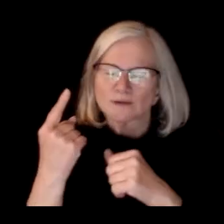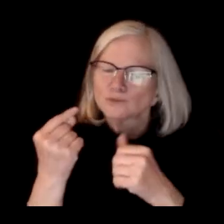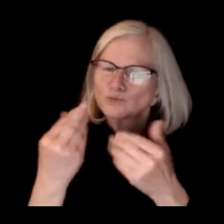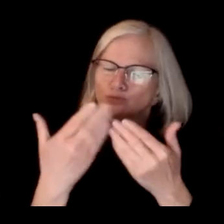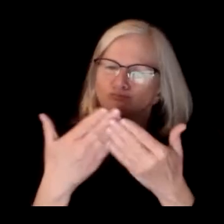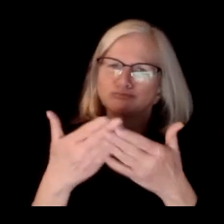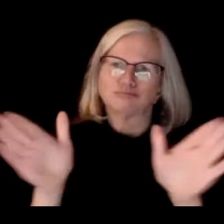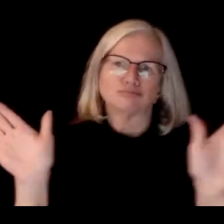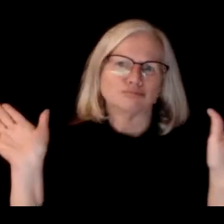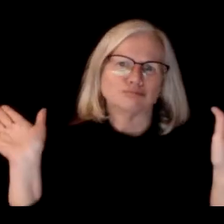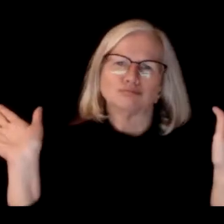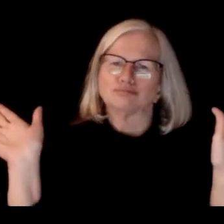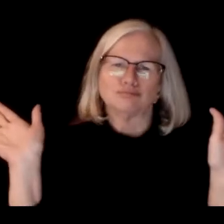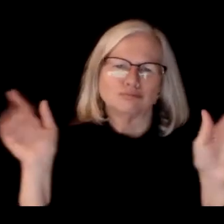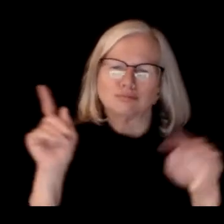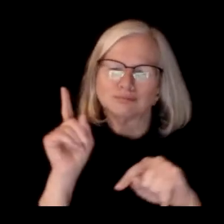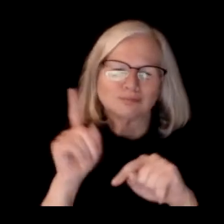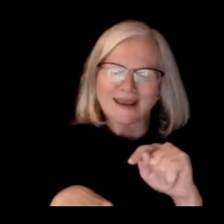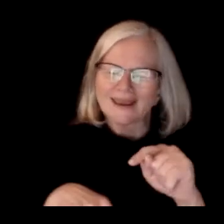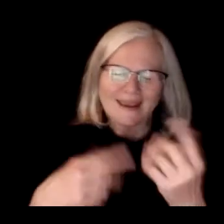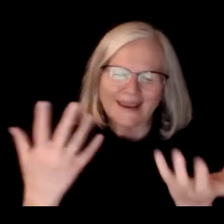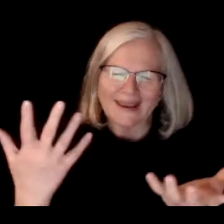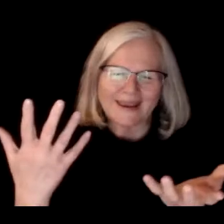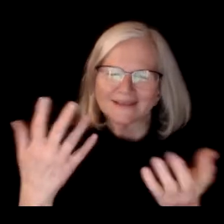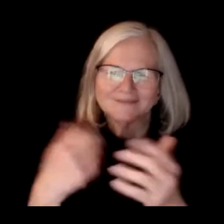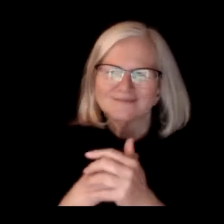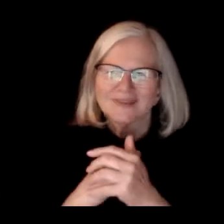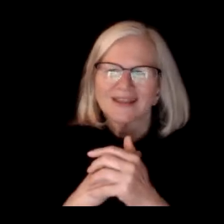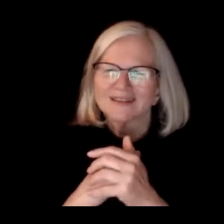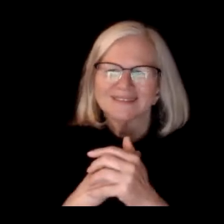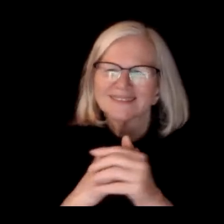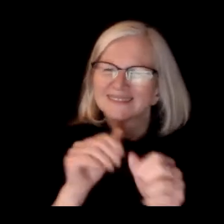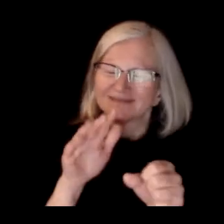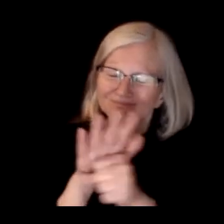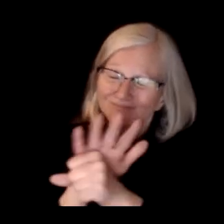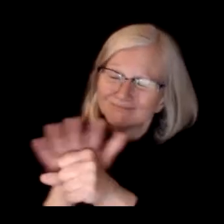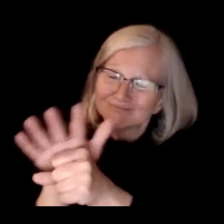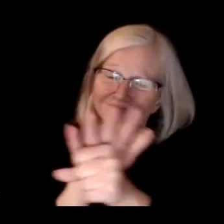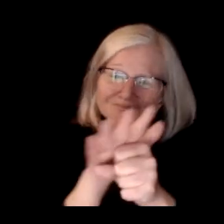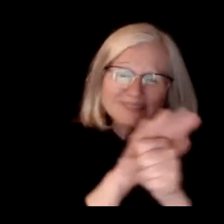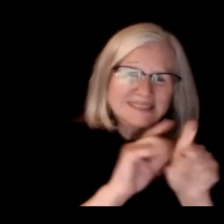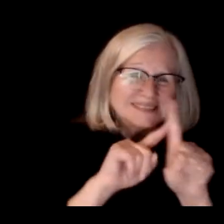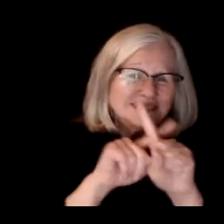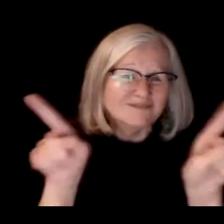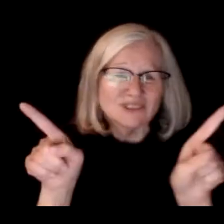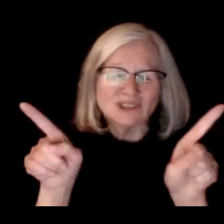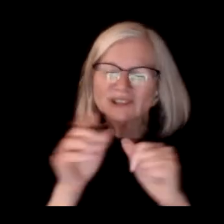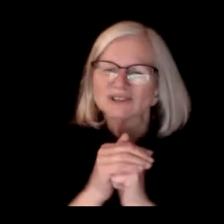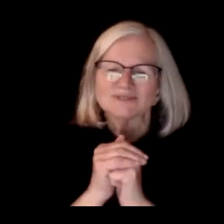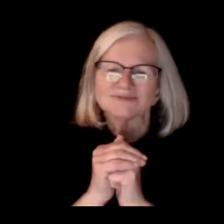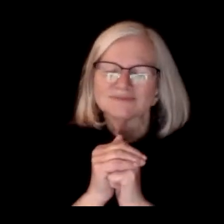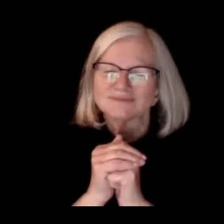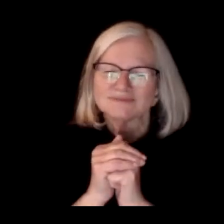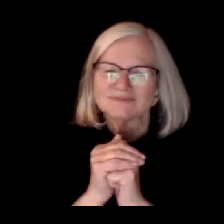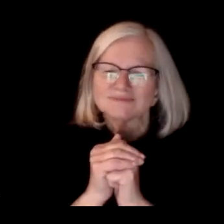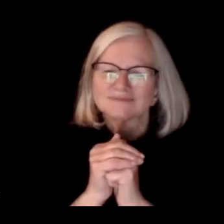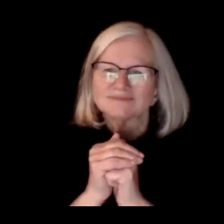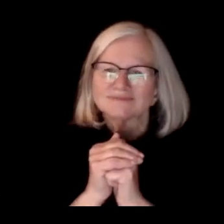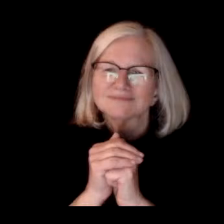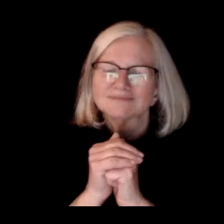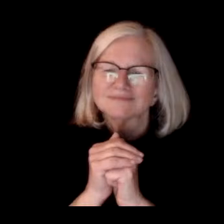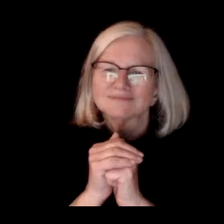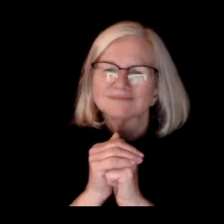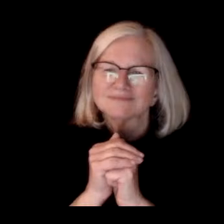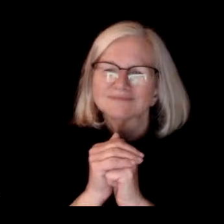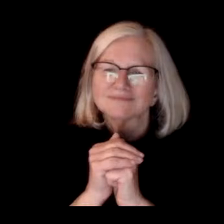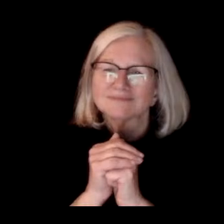from area to area. I've heard different anecdotal reports from different systems about the degree to which healthcare